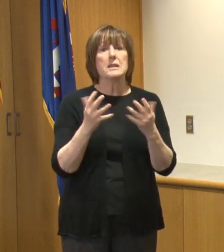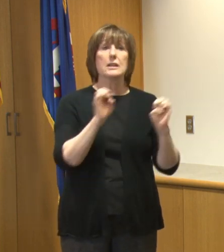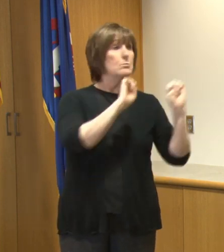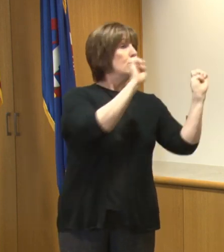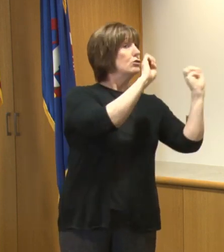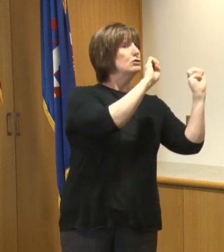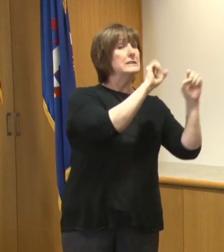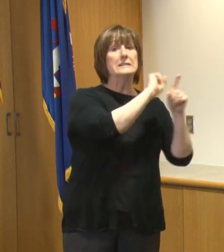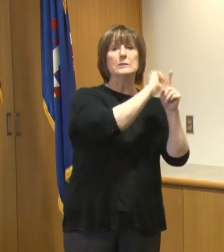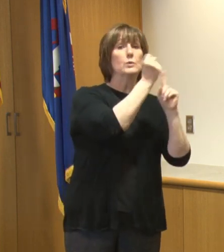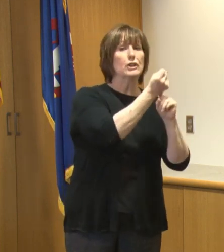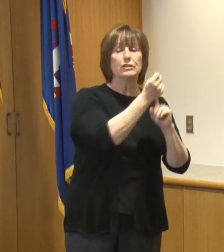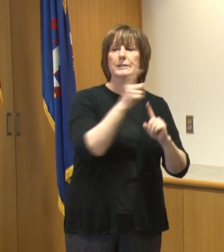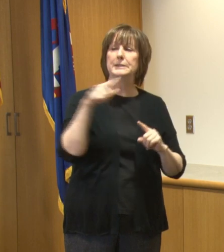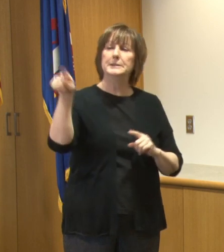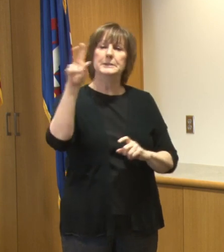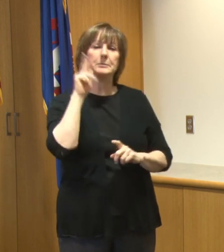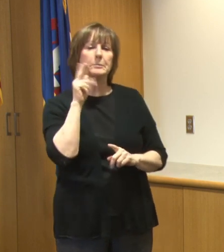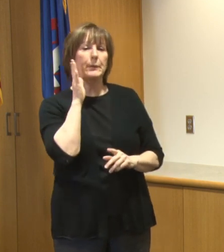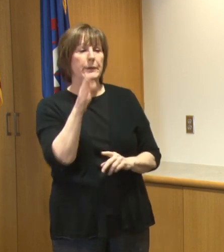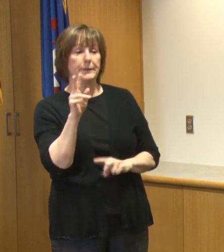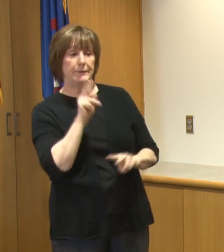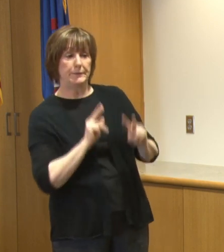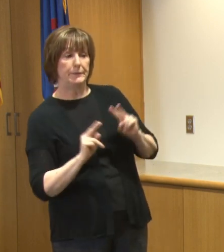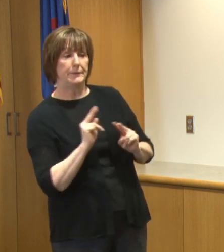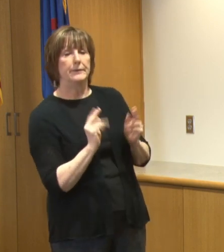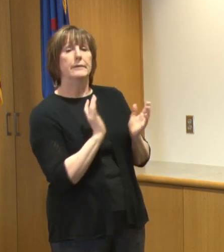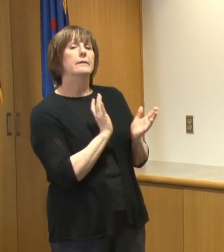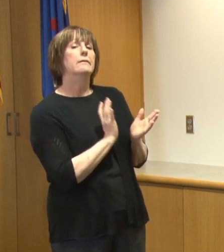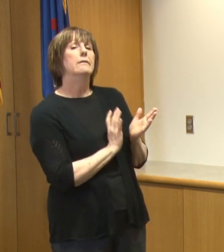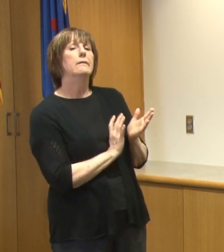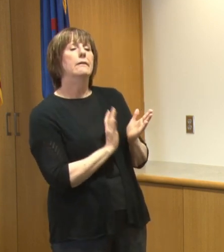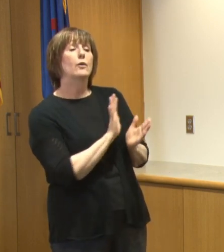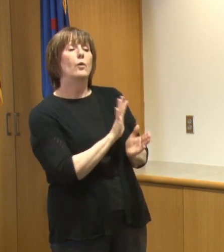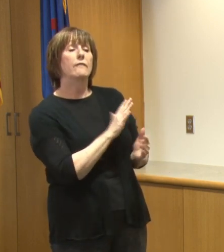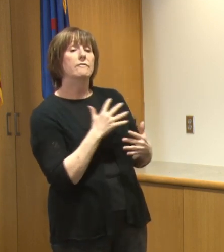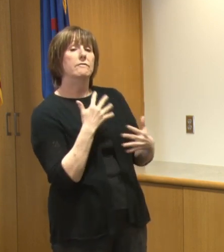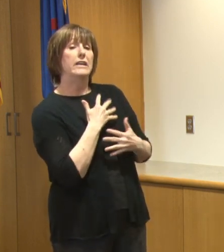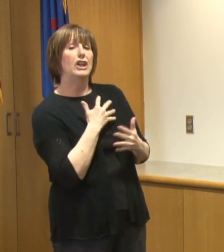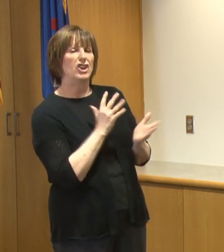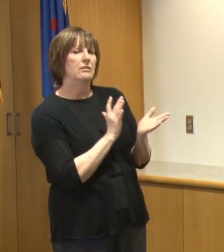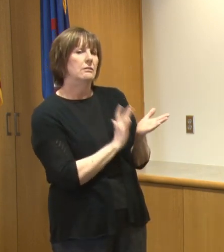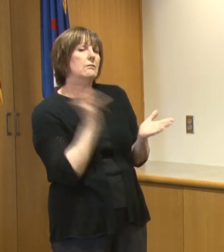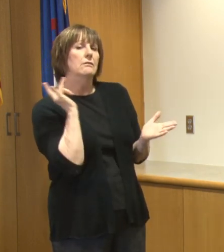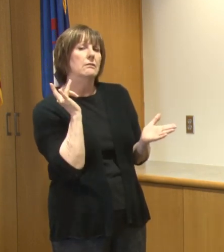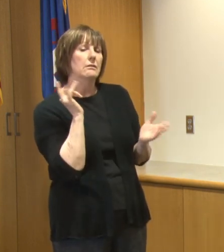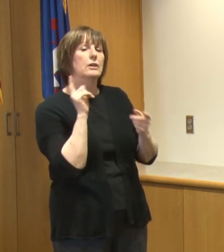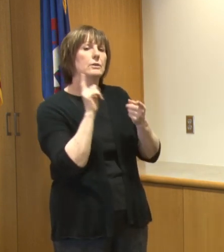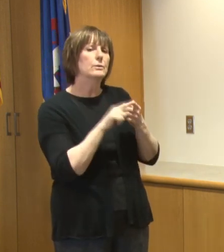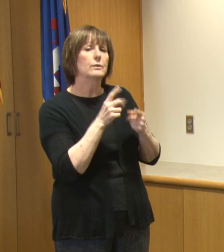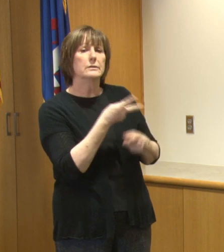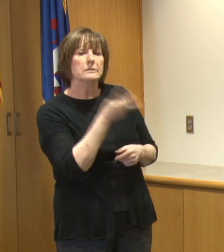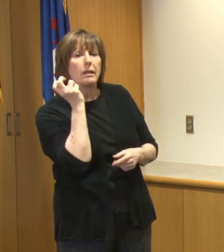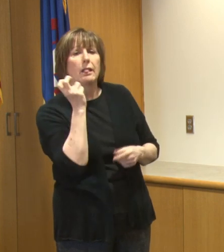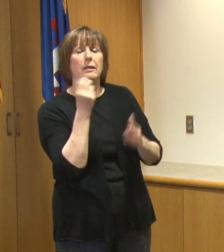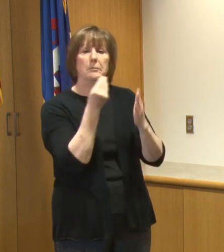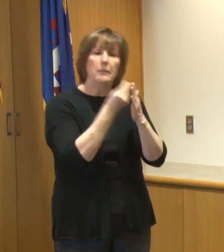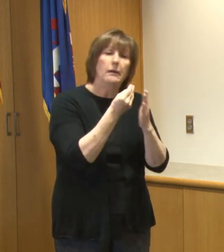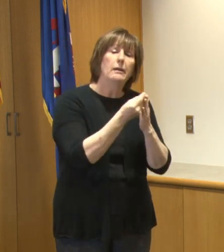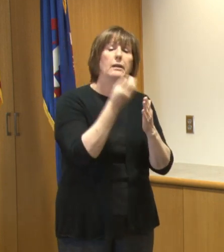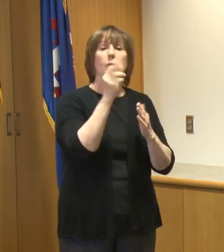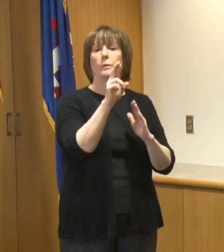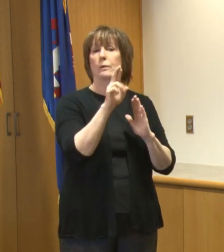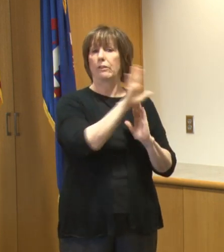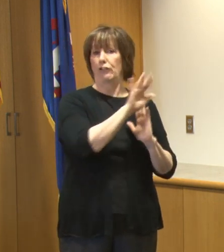crisis, unscrupulous individuals will use people's fear or generosity to steal their money or